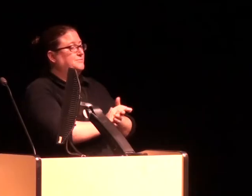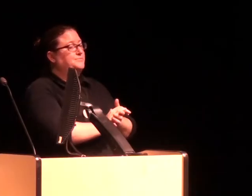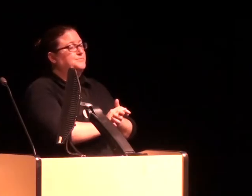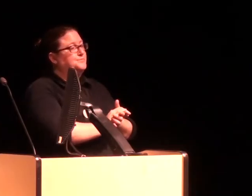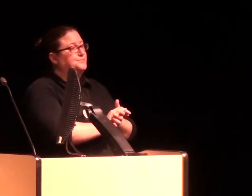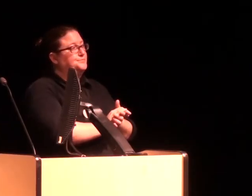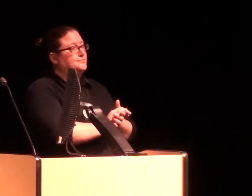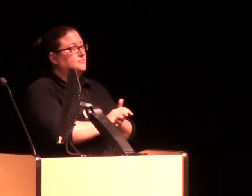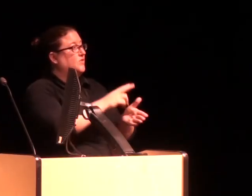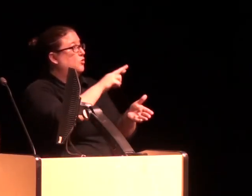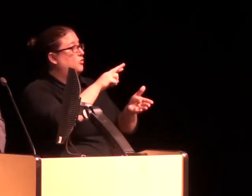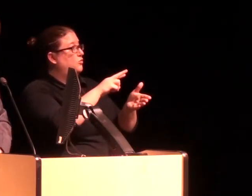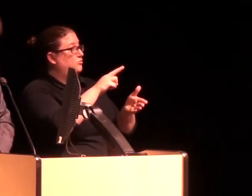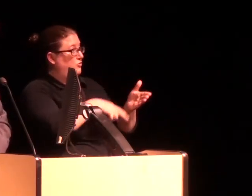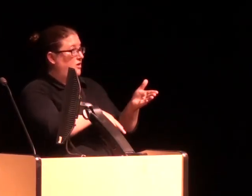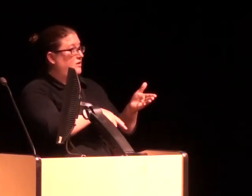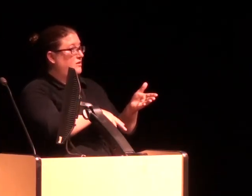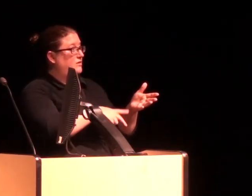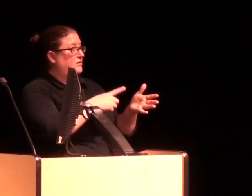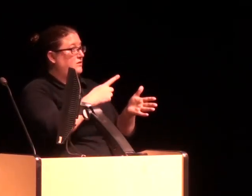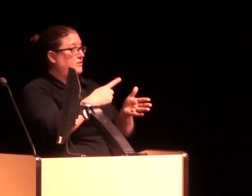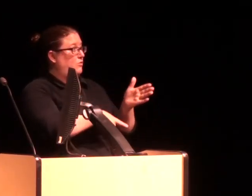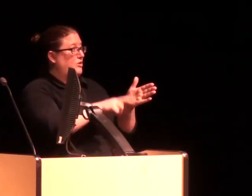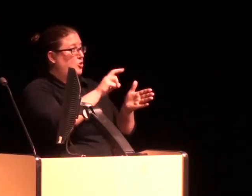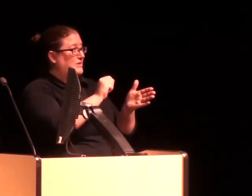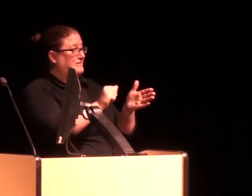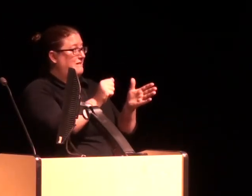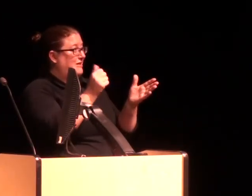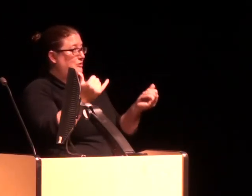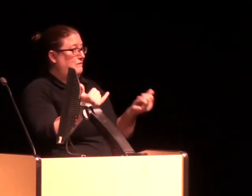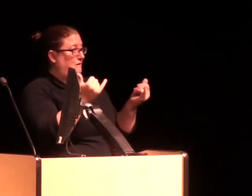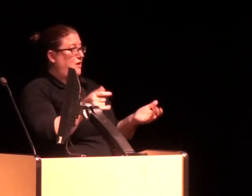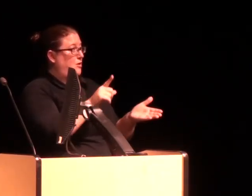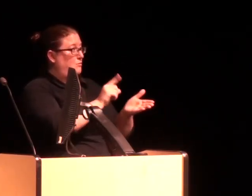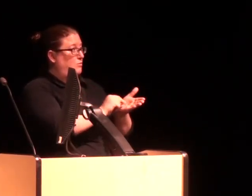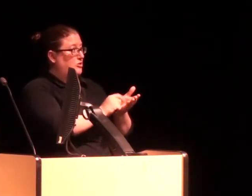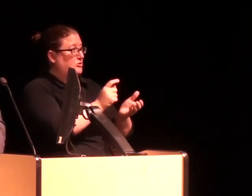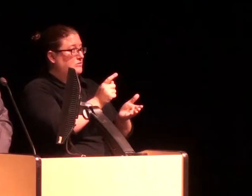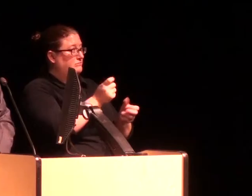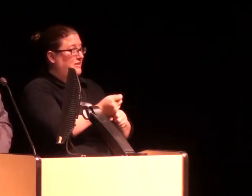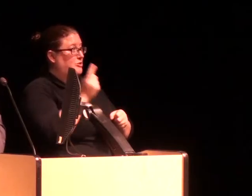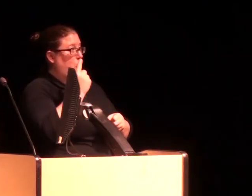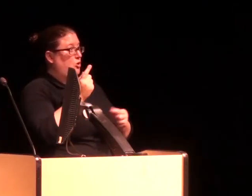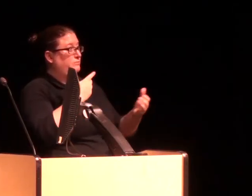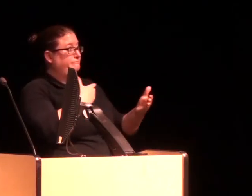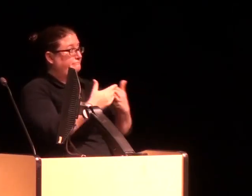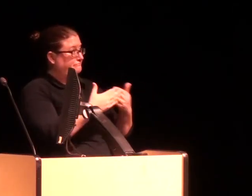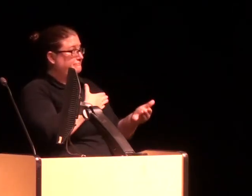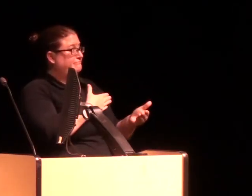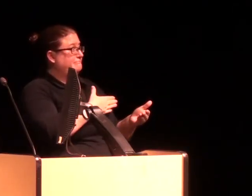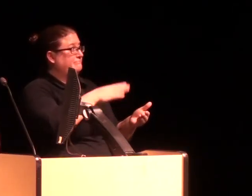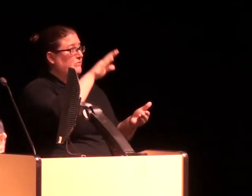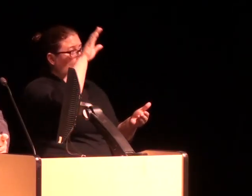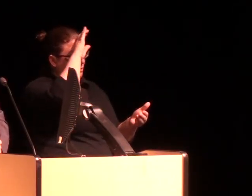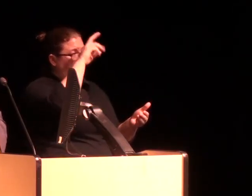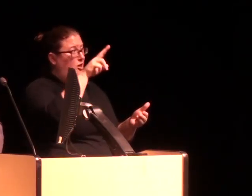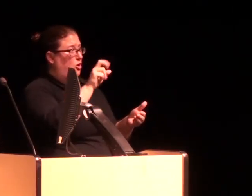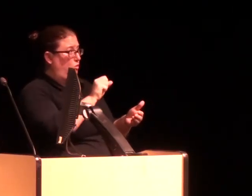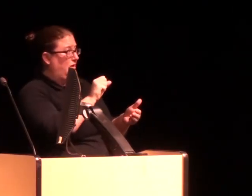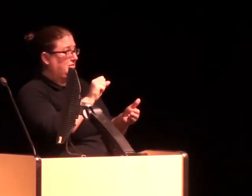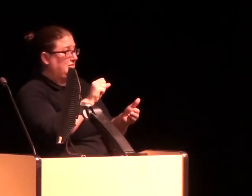Read what the USA Today published last year. Despite improving relations between the United States and Cuba, the